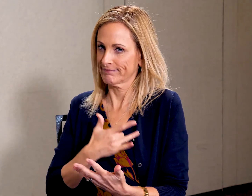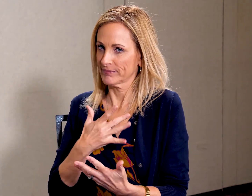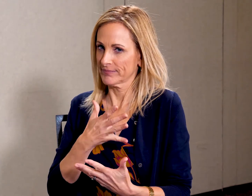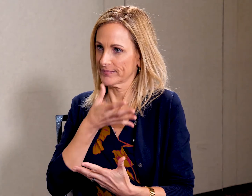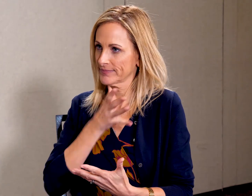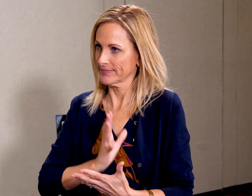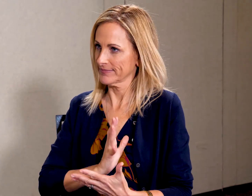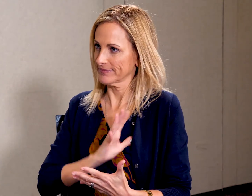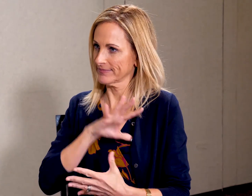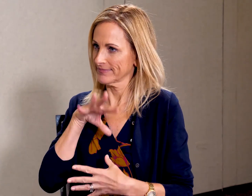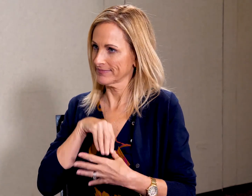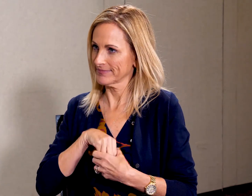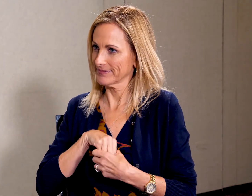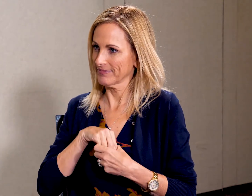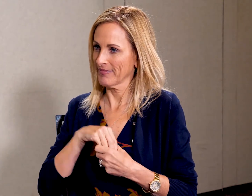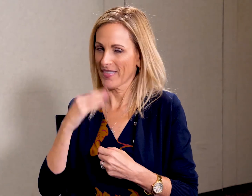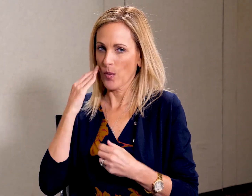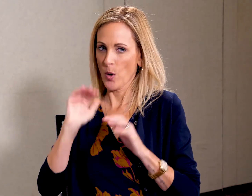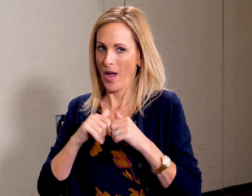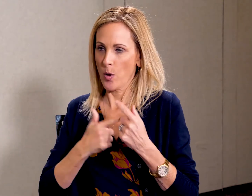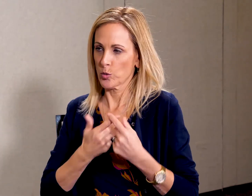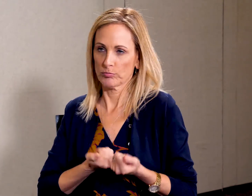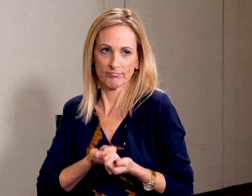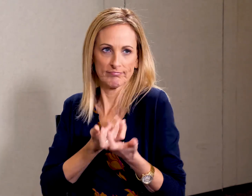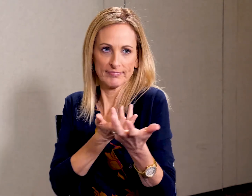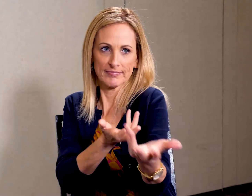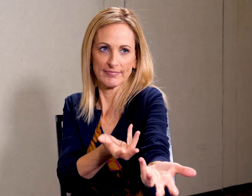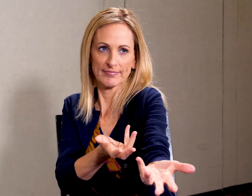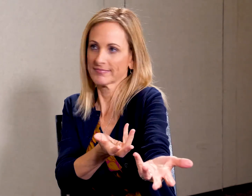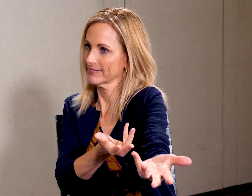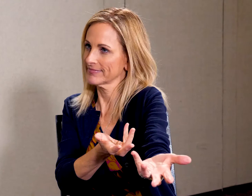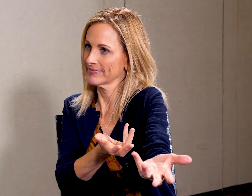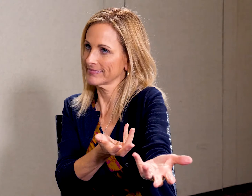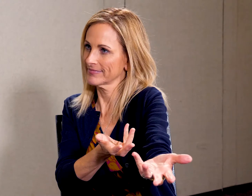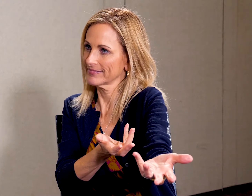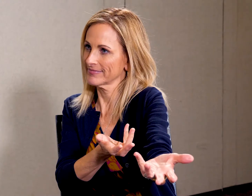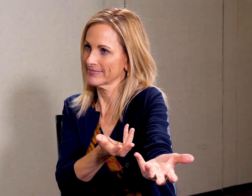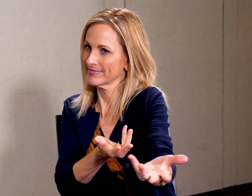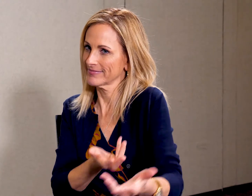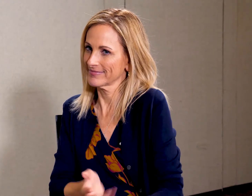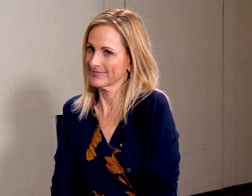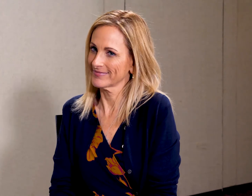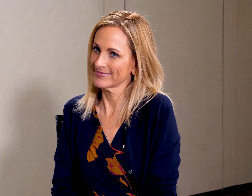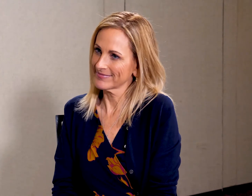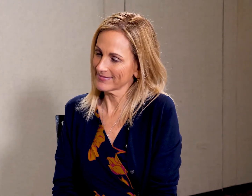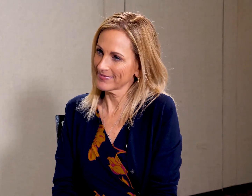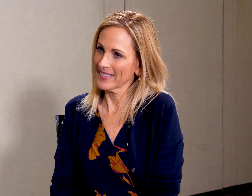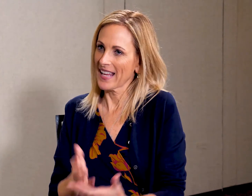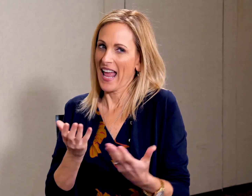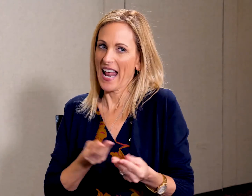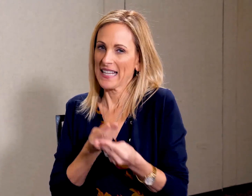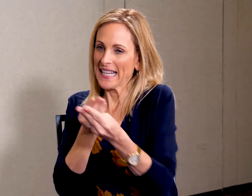empathy. Women bring the ability to express themselves, I think.